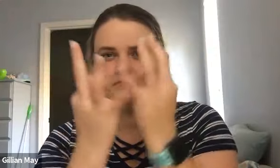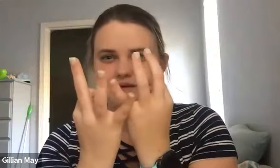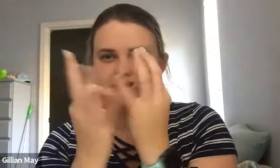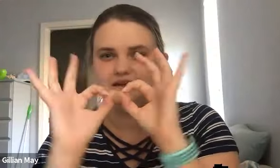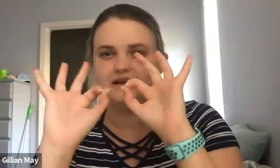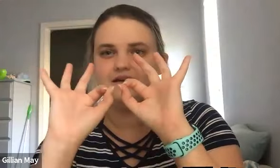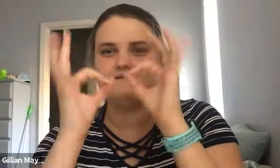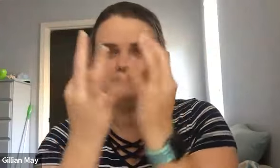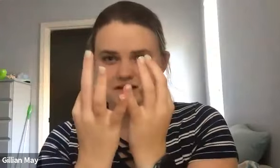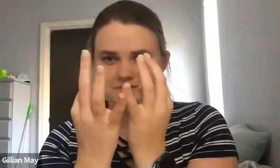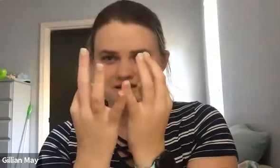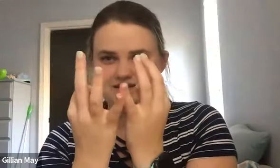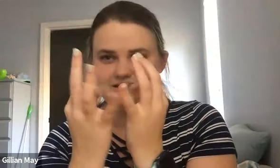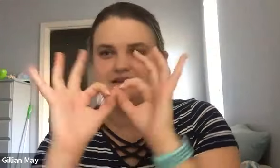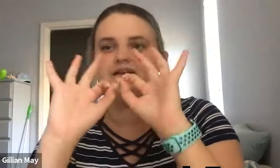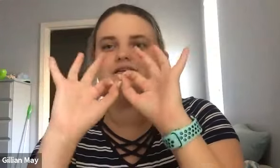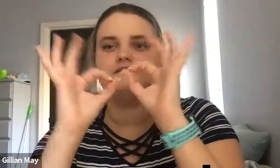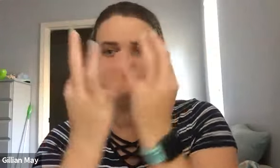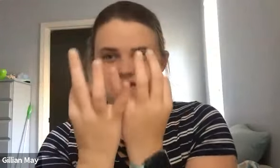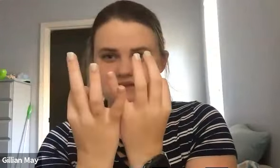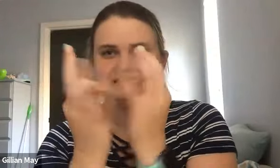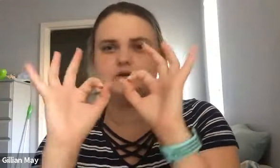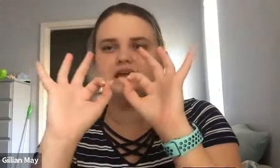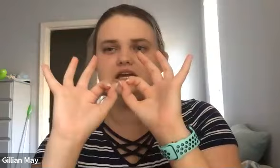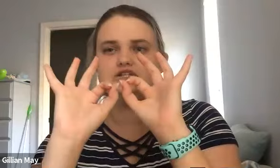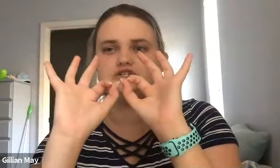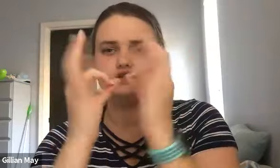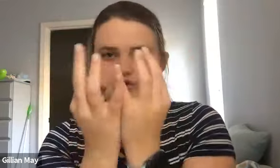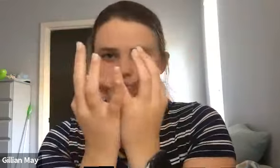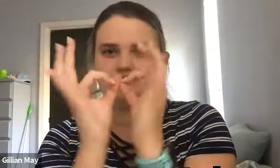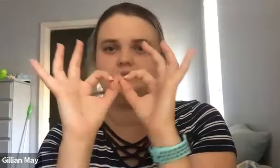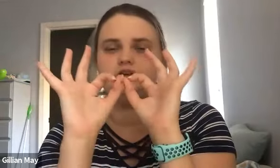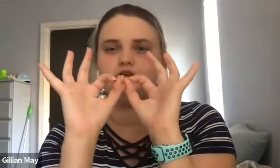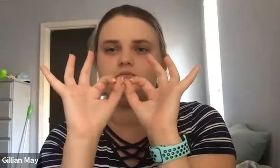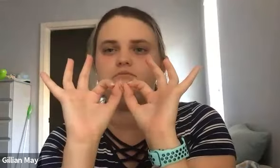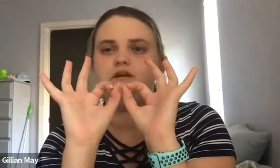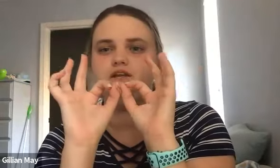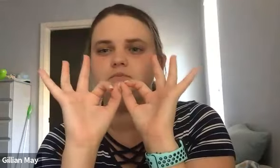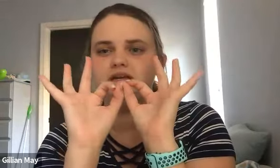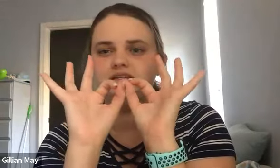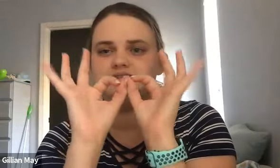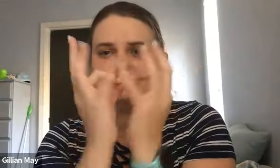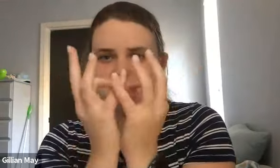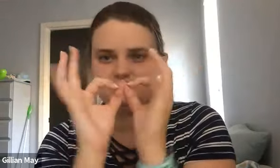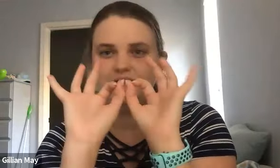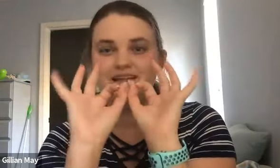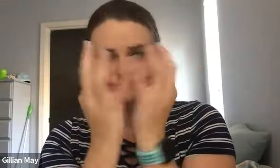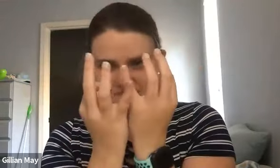family, family, family. It's like you're making a circle with them, like you're bringing your pinkies to touch, family,